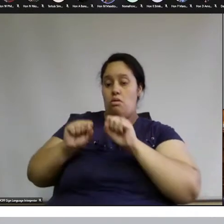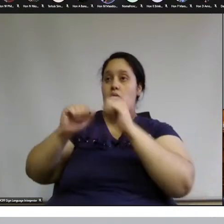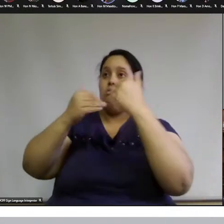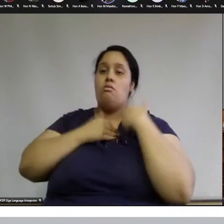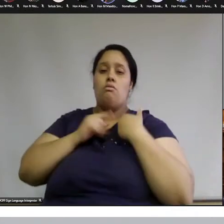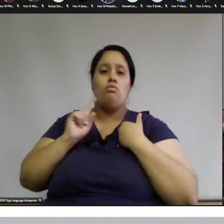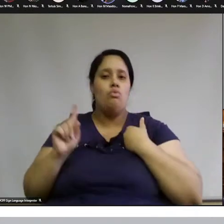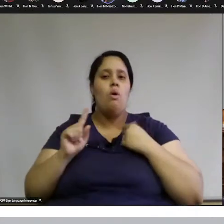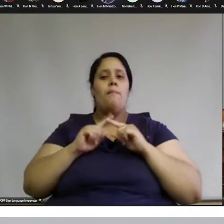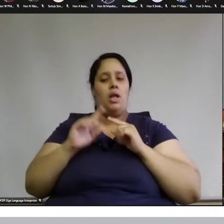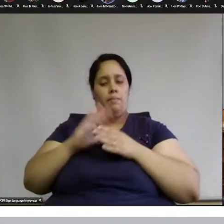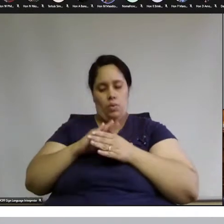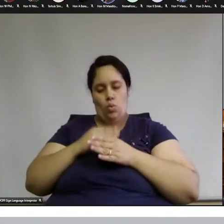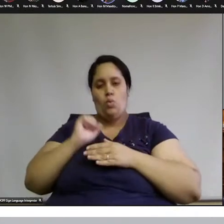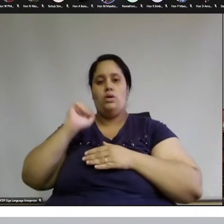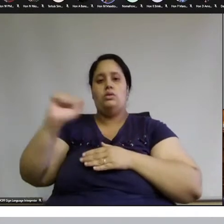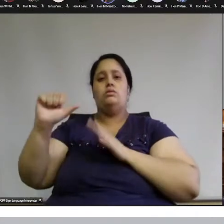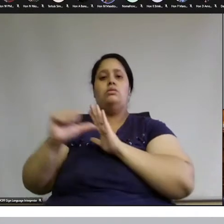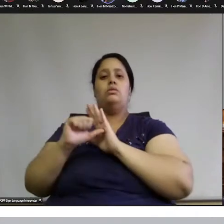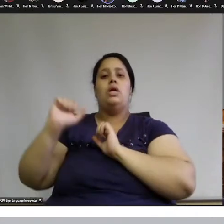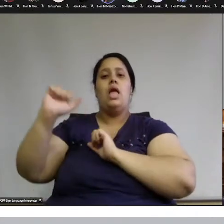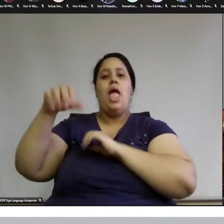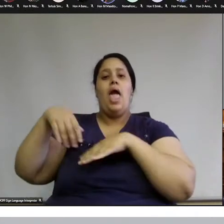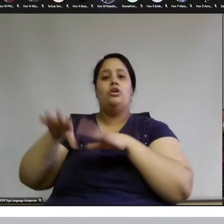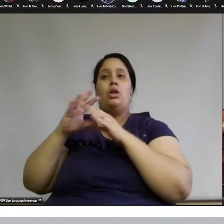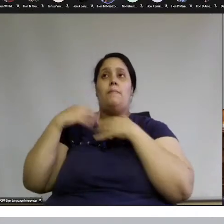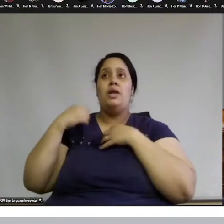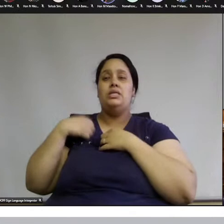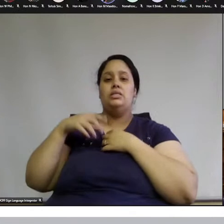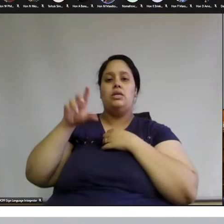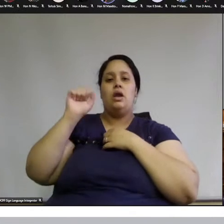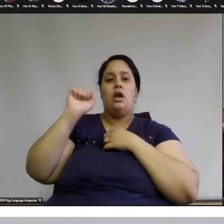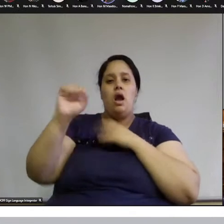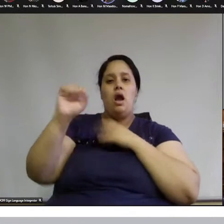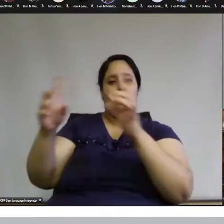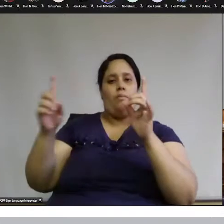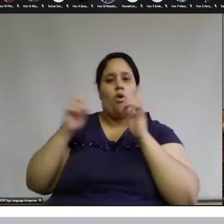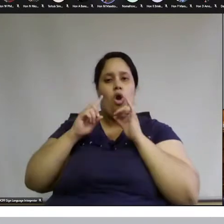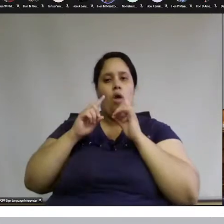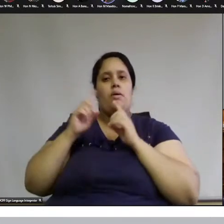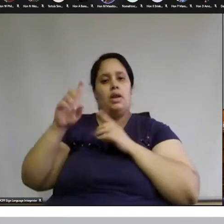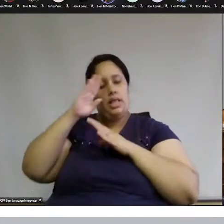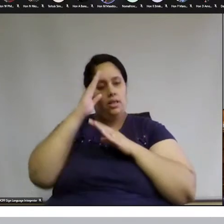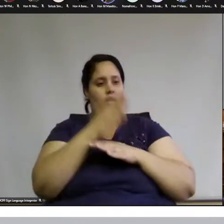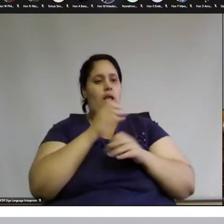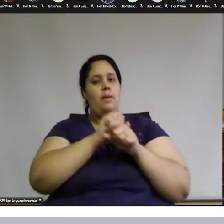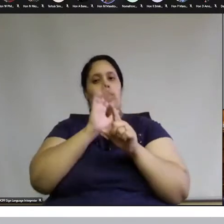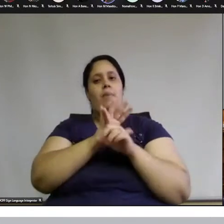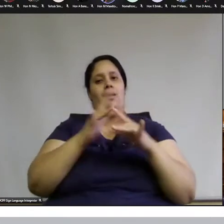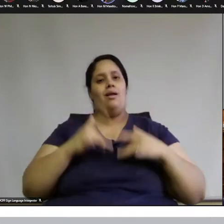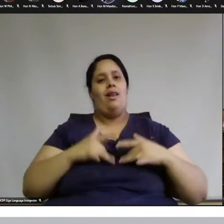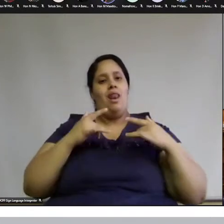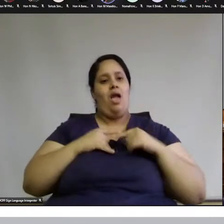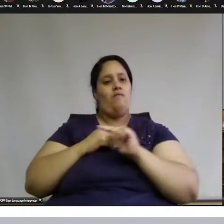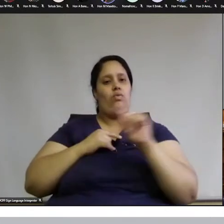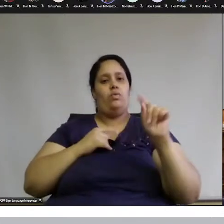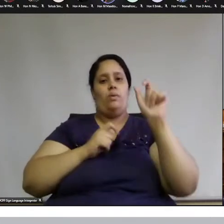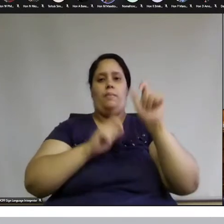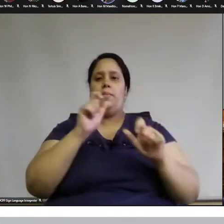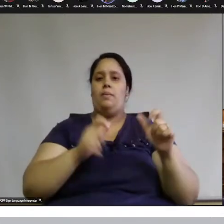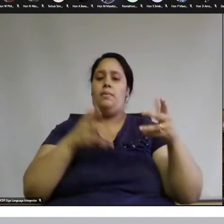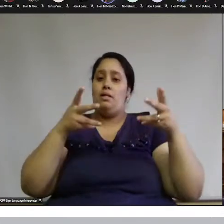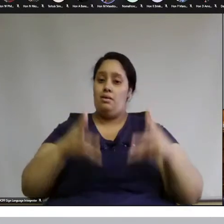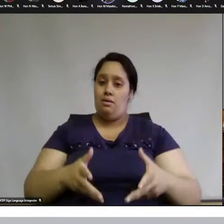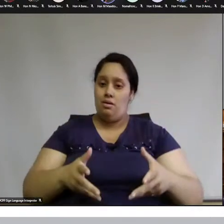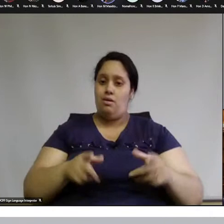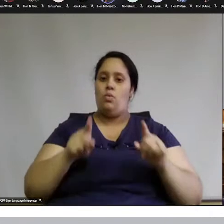but because the inaction by the Minister Didiza's department have directly impact on the lives of residents